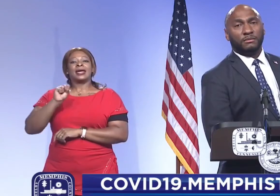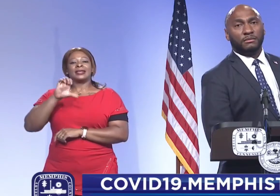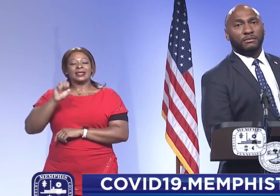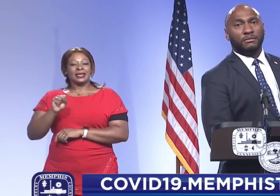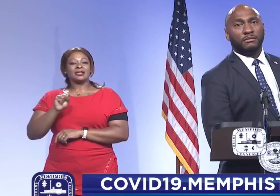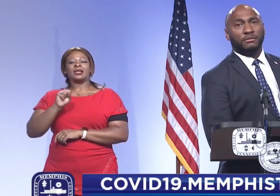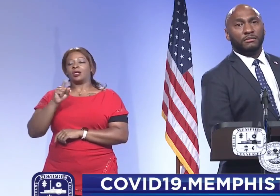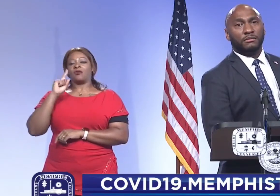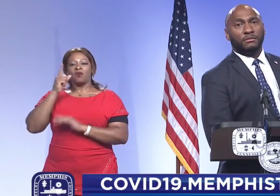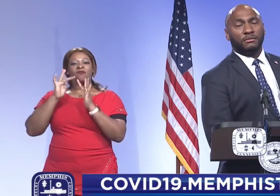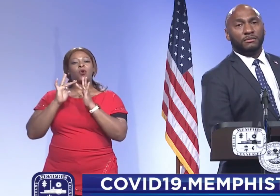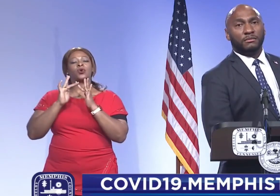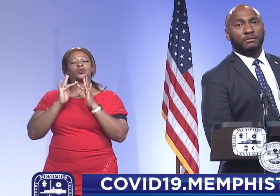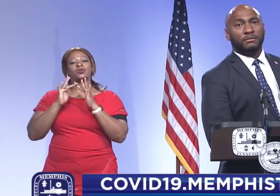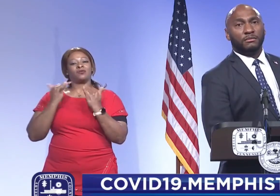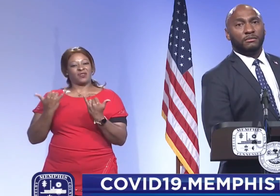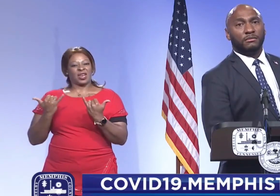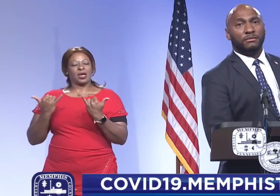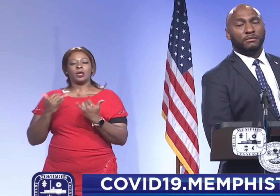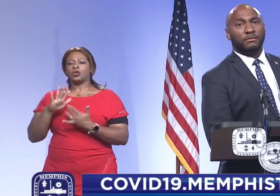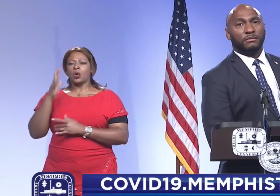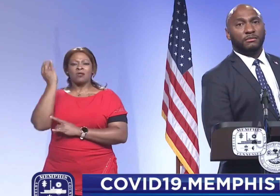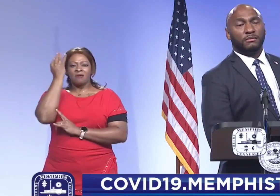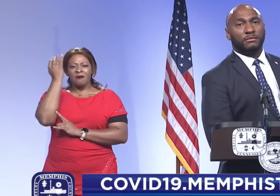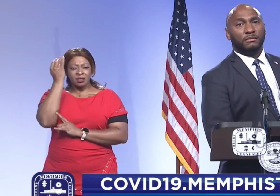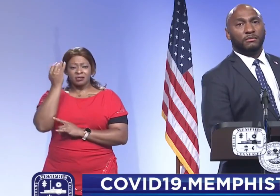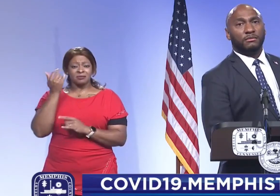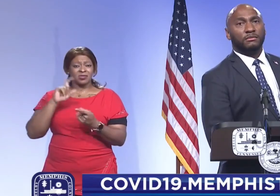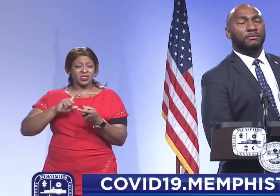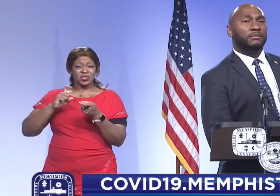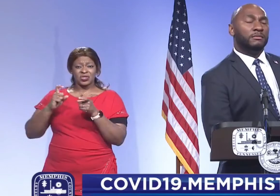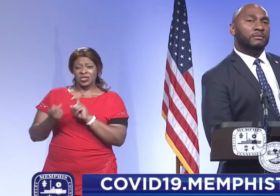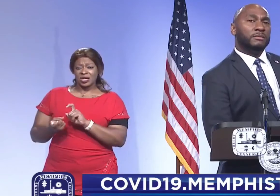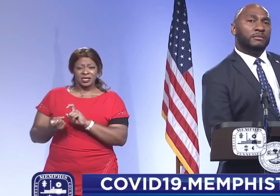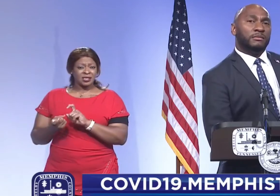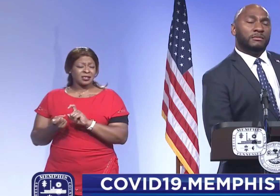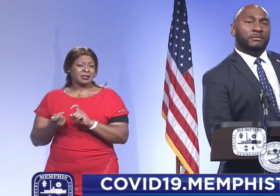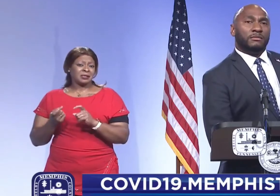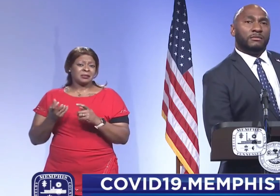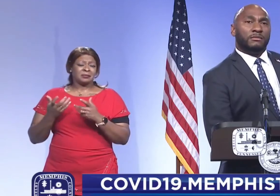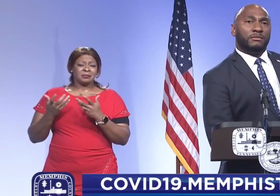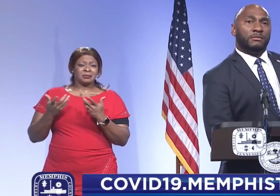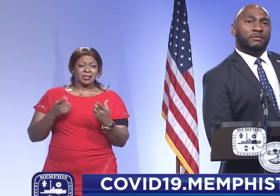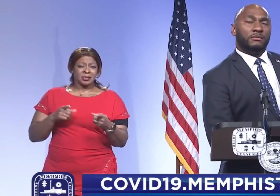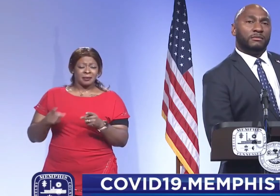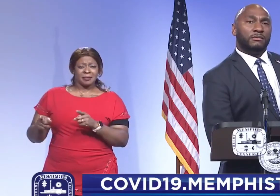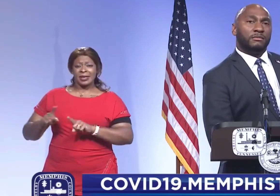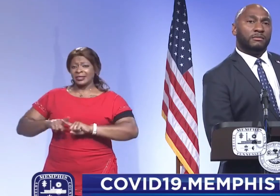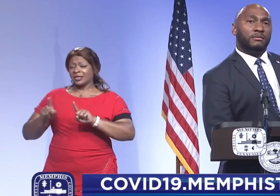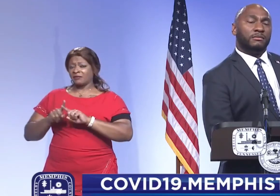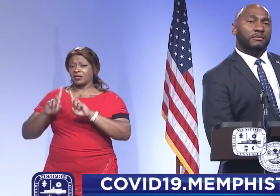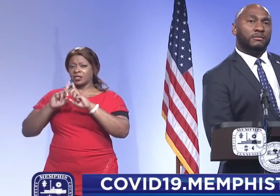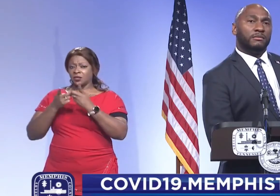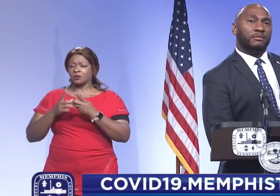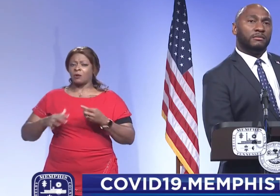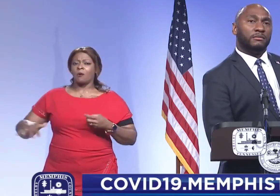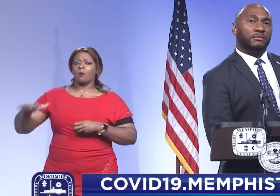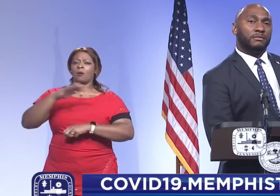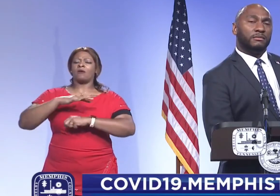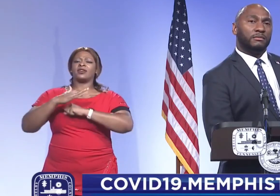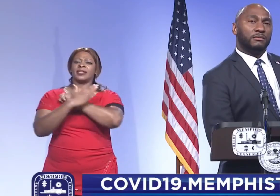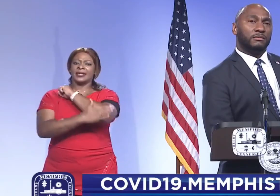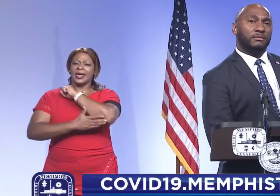being. Just your thoughts about the changes there, and can different districts across the